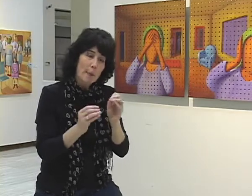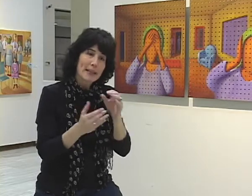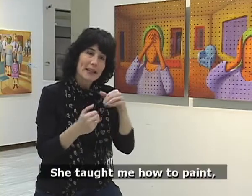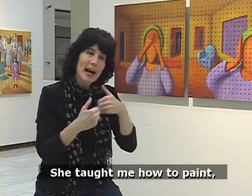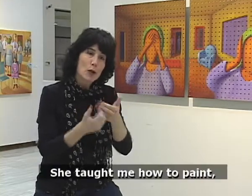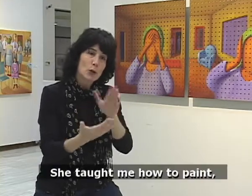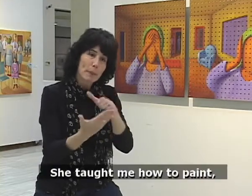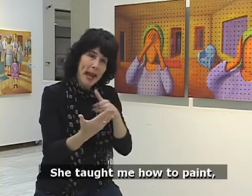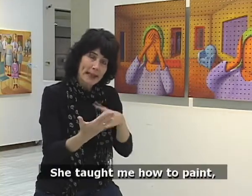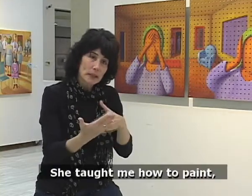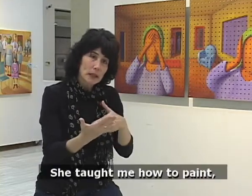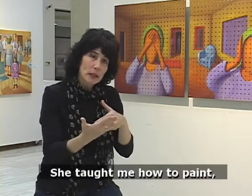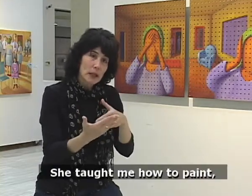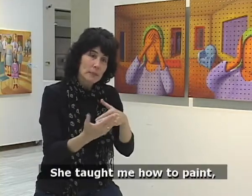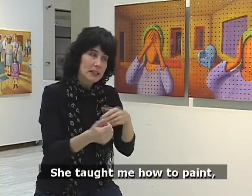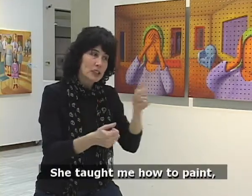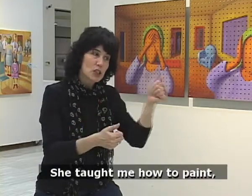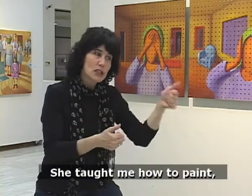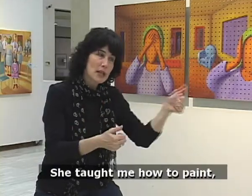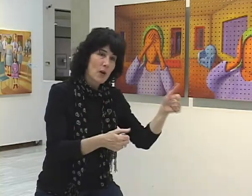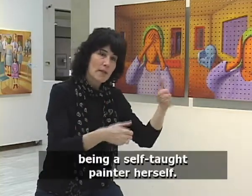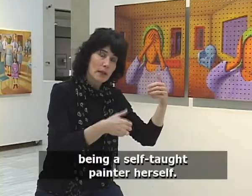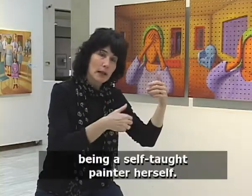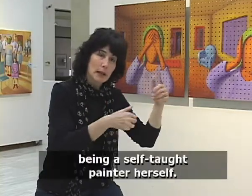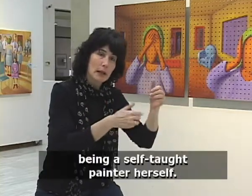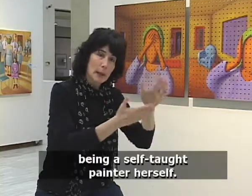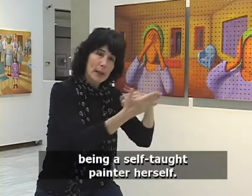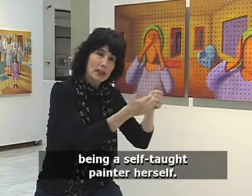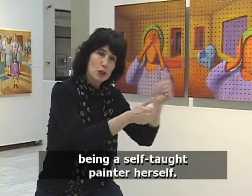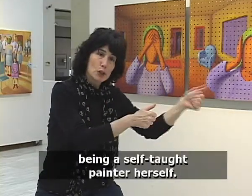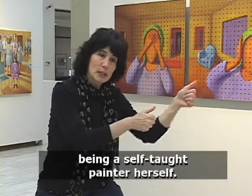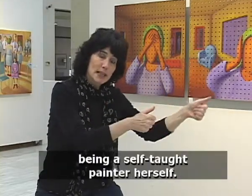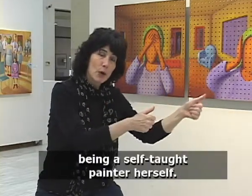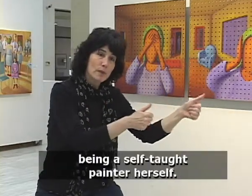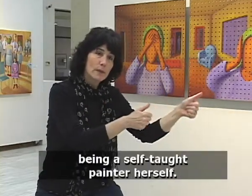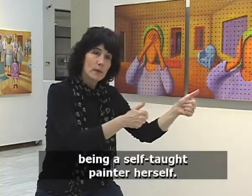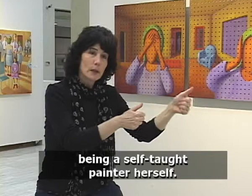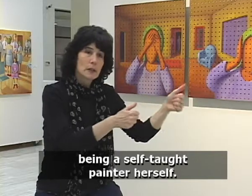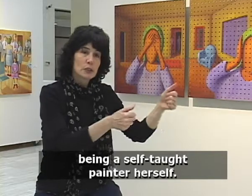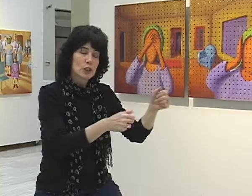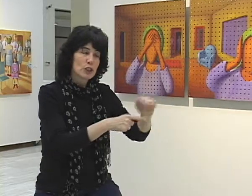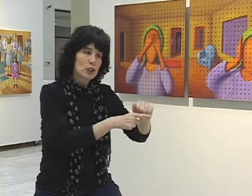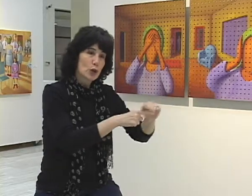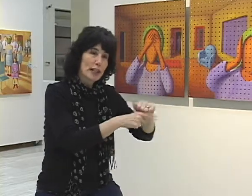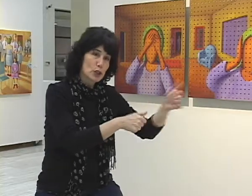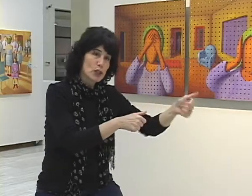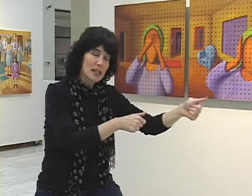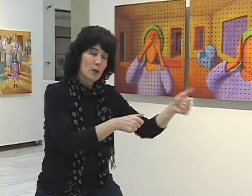She taught me how to paint, being a self-taught painter herself.